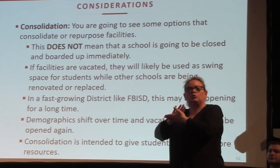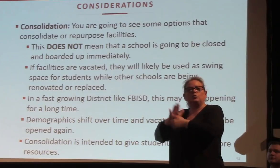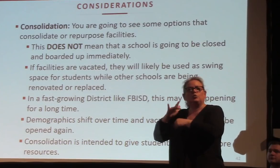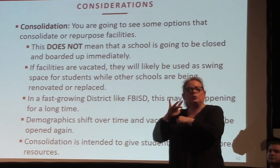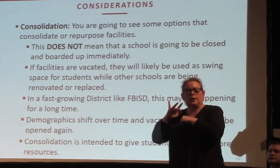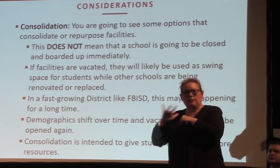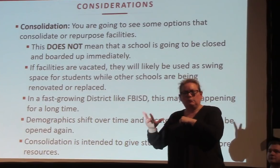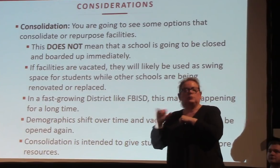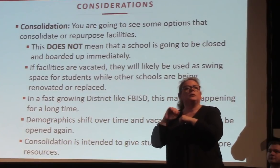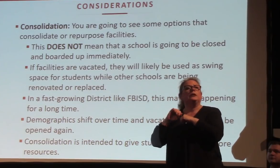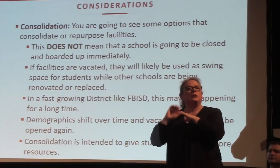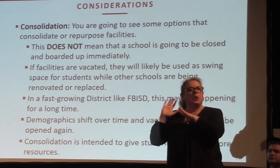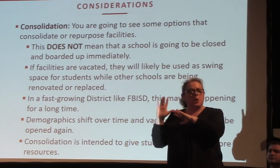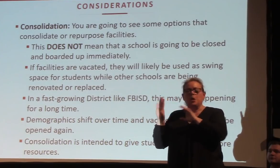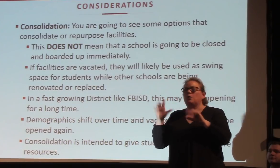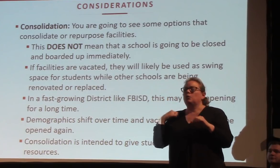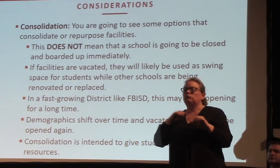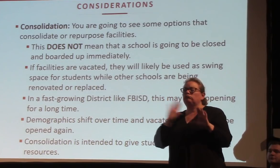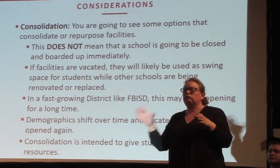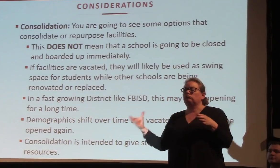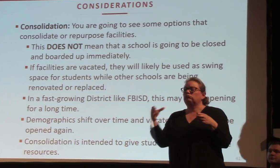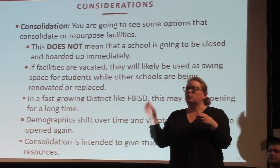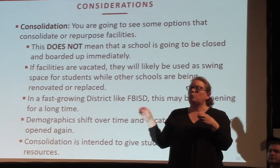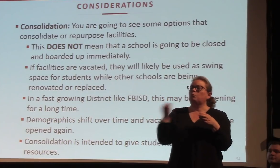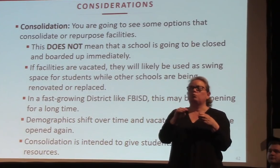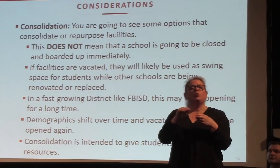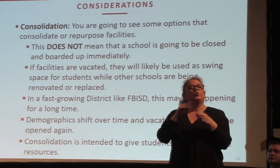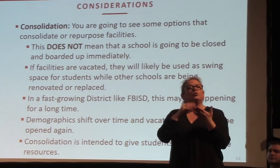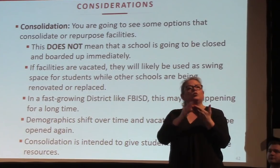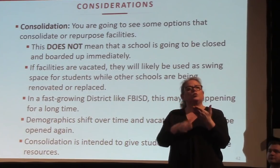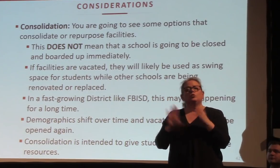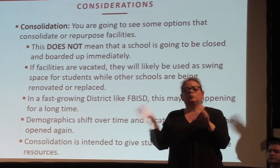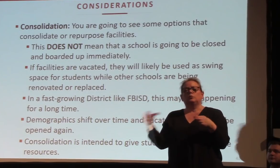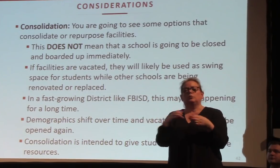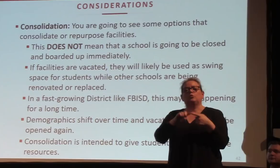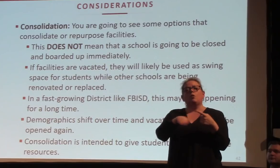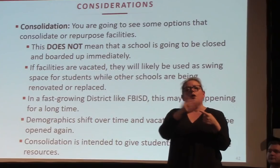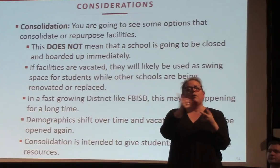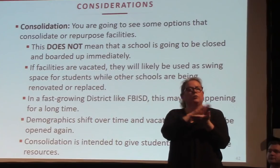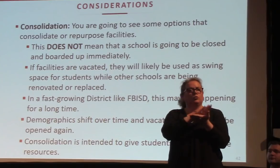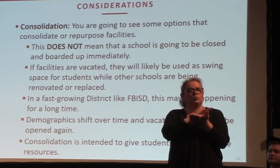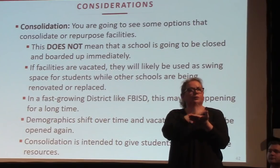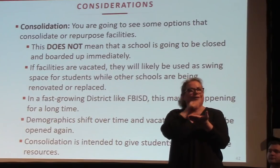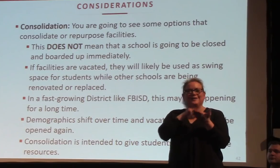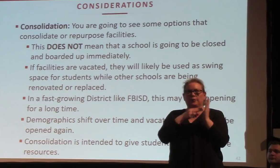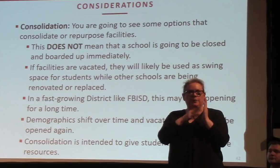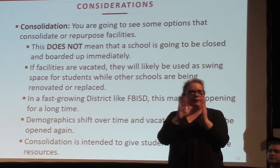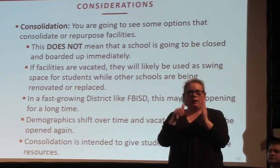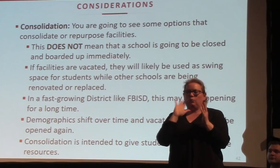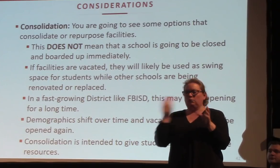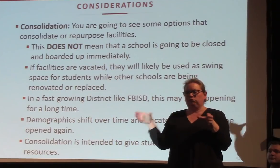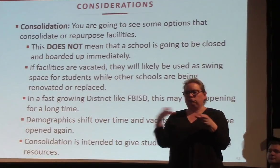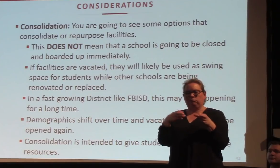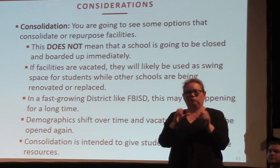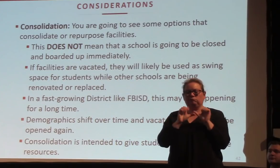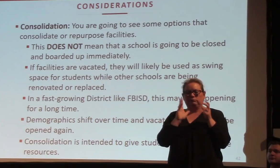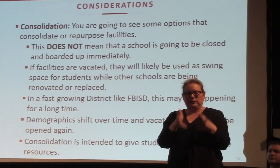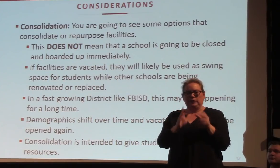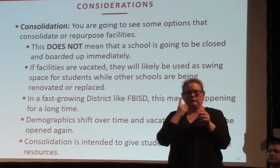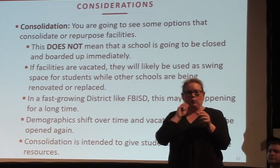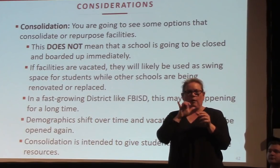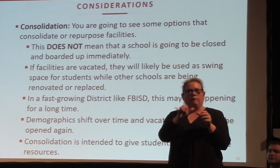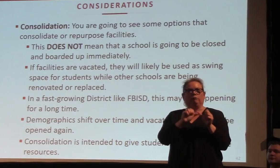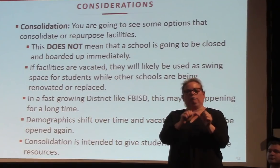has to be consolidated forever. And the overall point and process of doing a consolidation is to get that enrollment up in some other schools